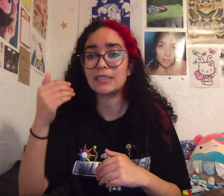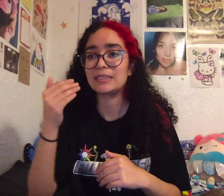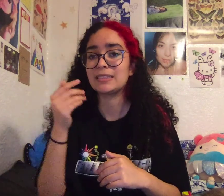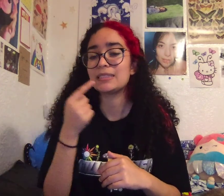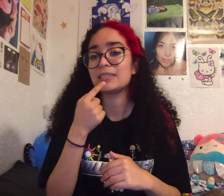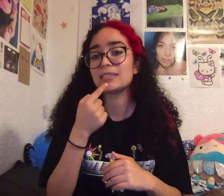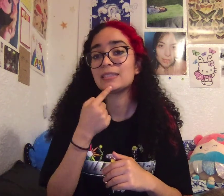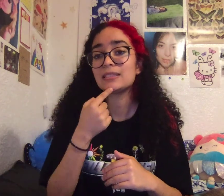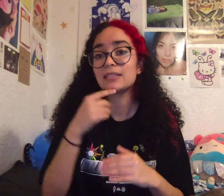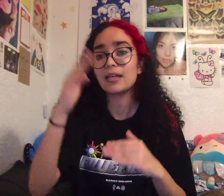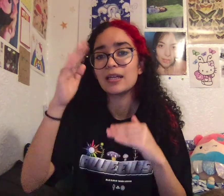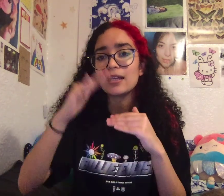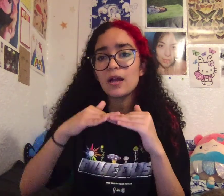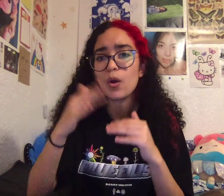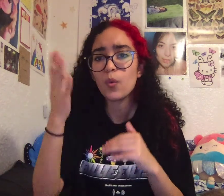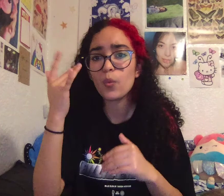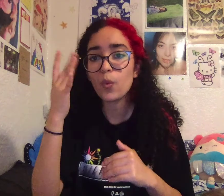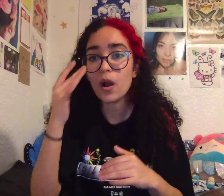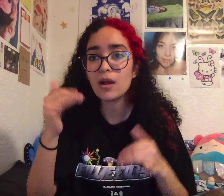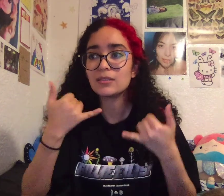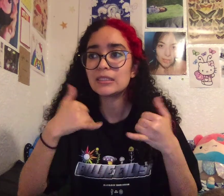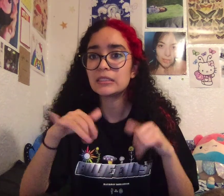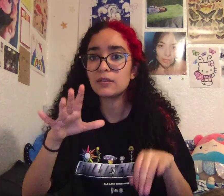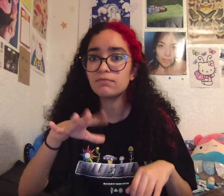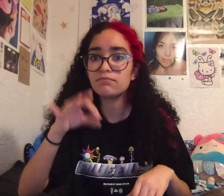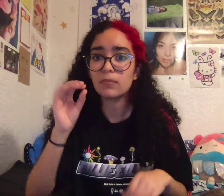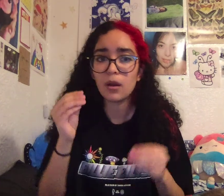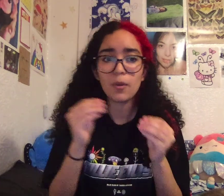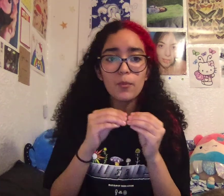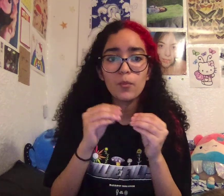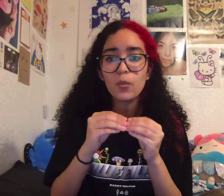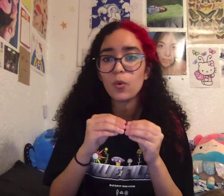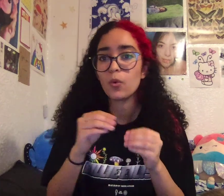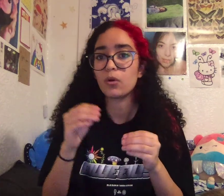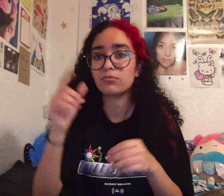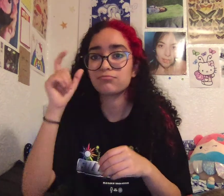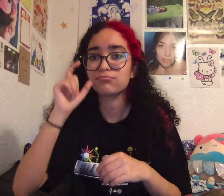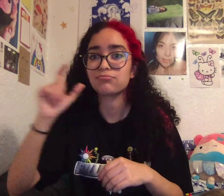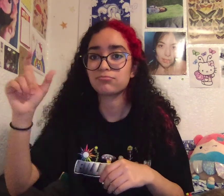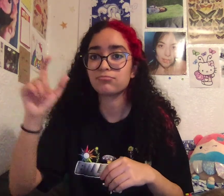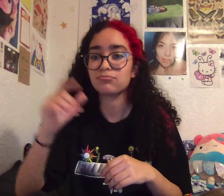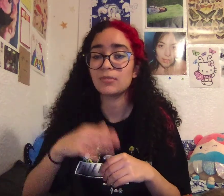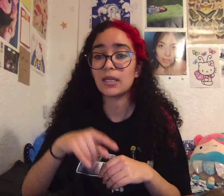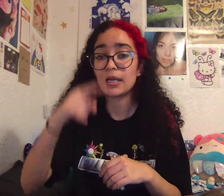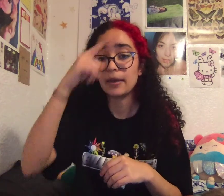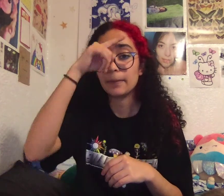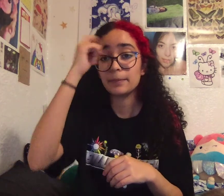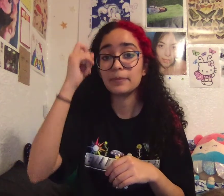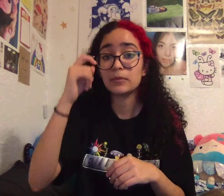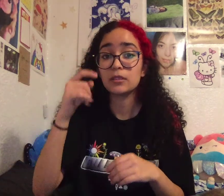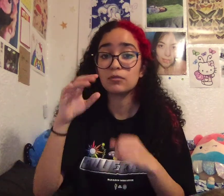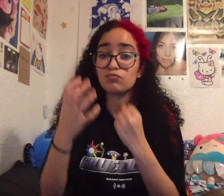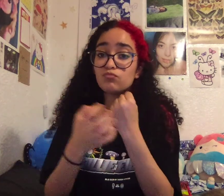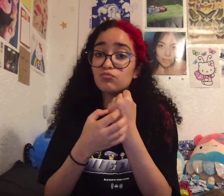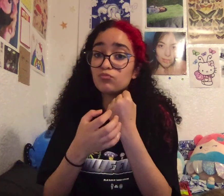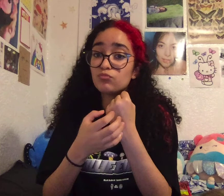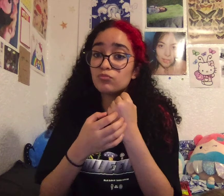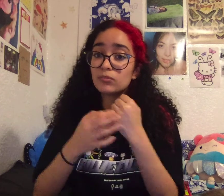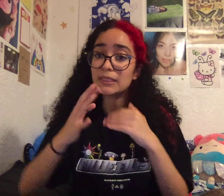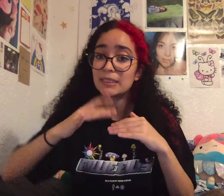still discovering more. Wow! And because Jupiter is a gas planet, if you ever visited it, you would